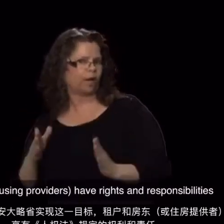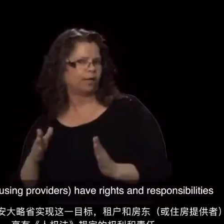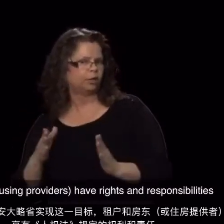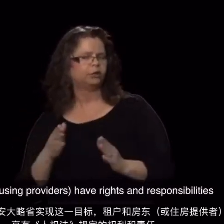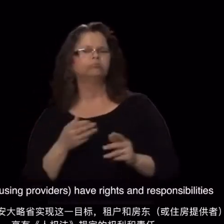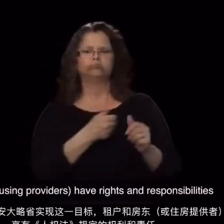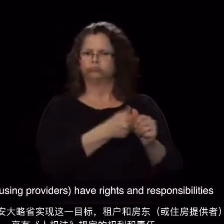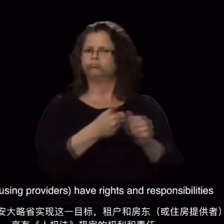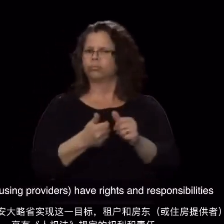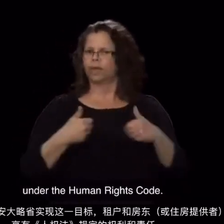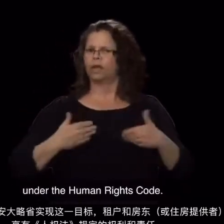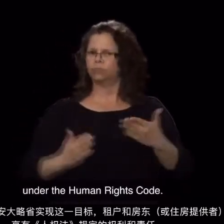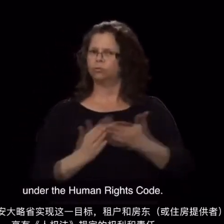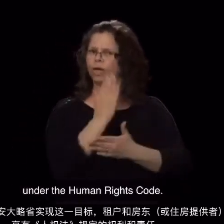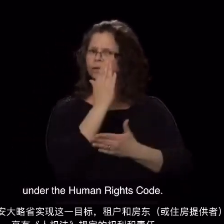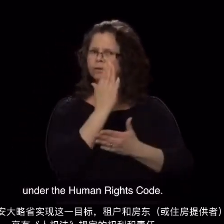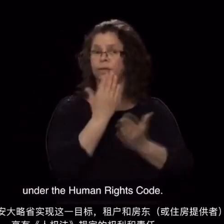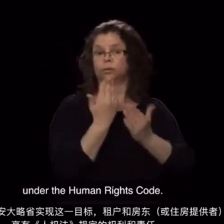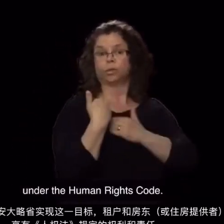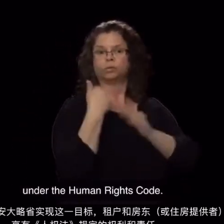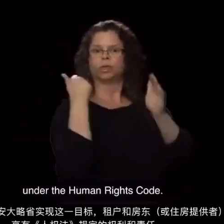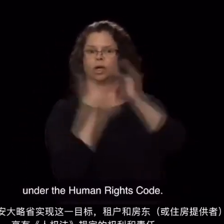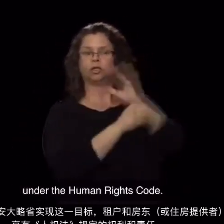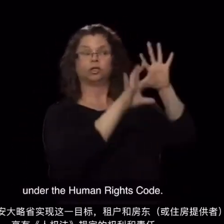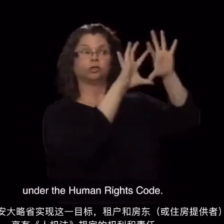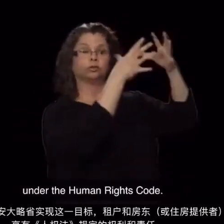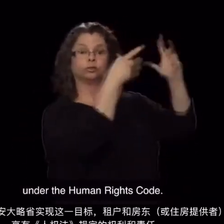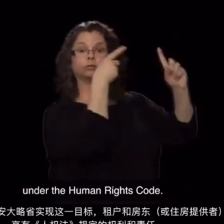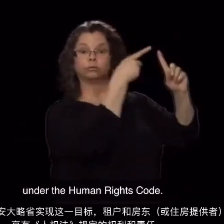and responsibilities under the Human Rights Code.